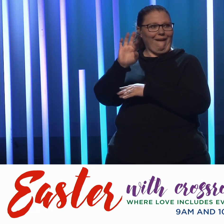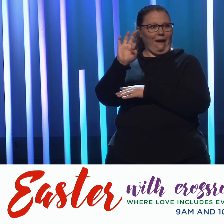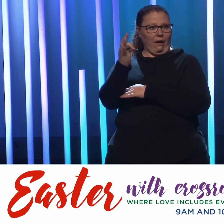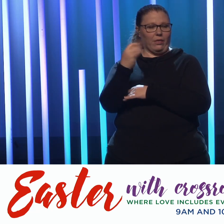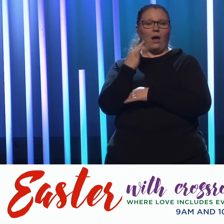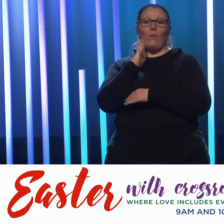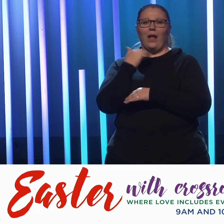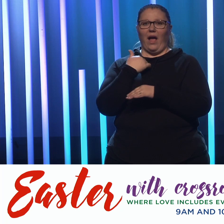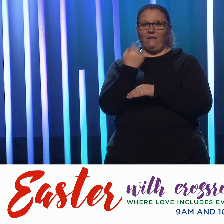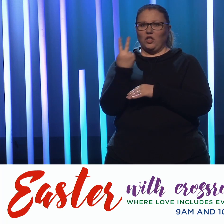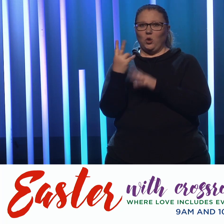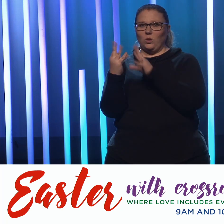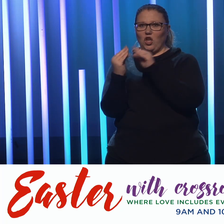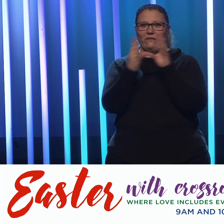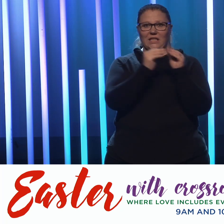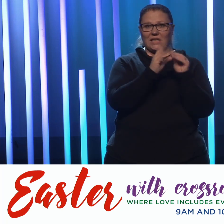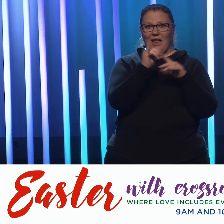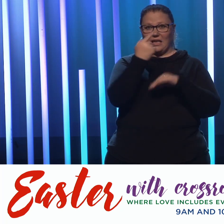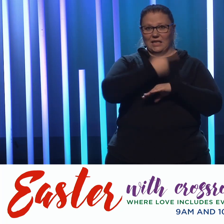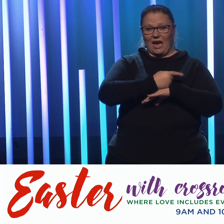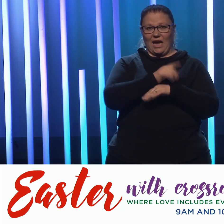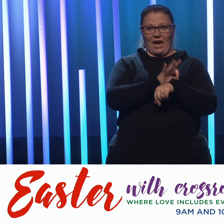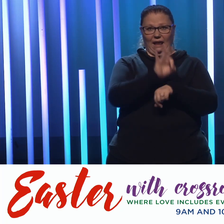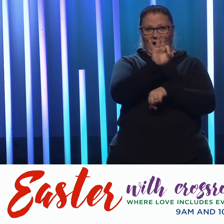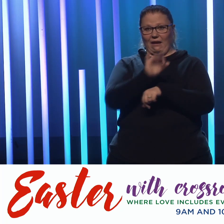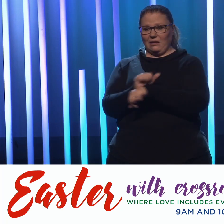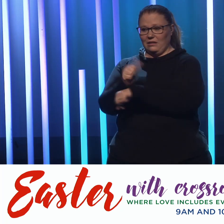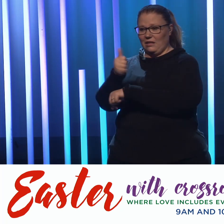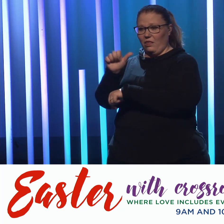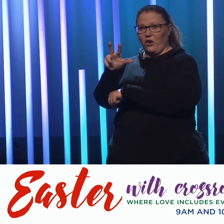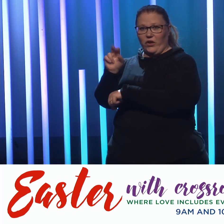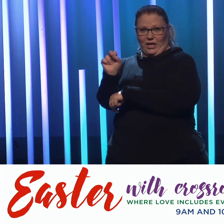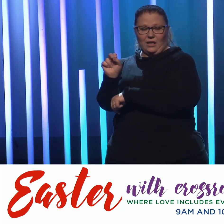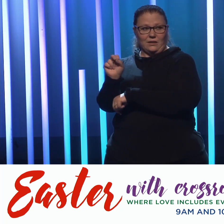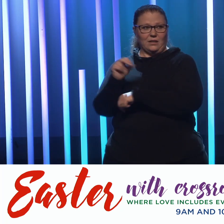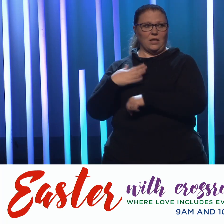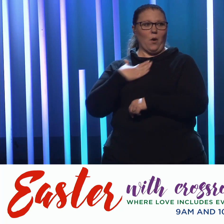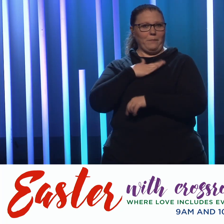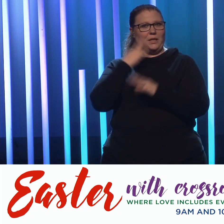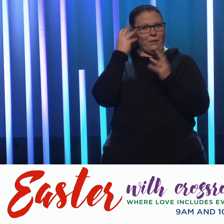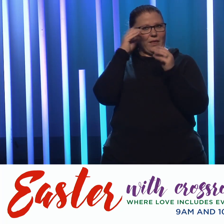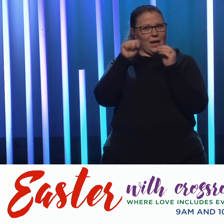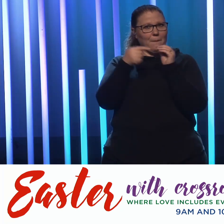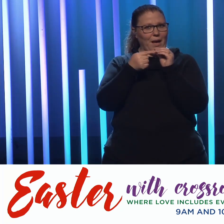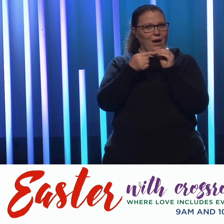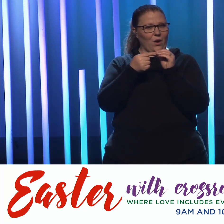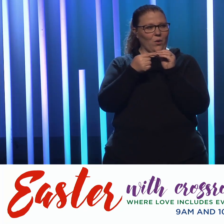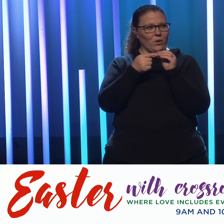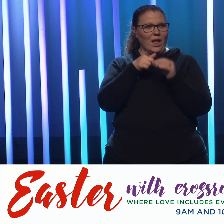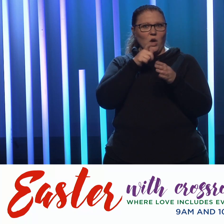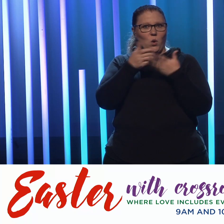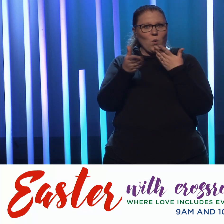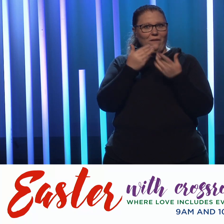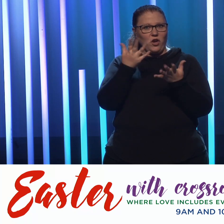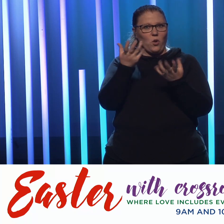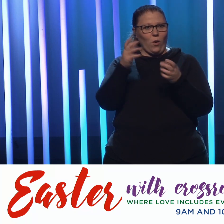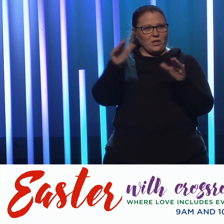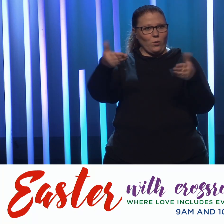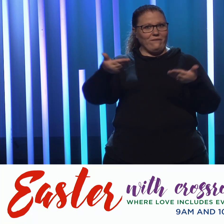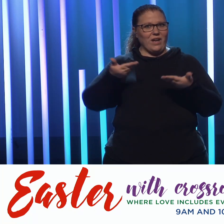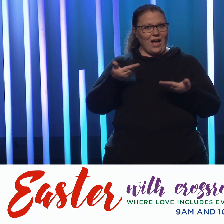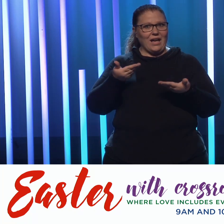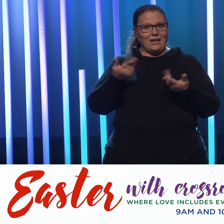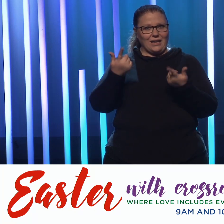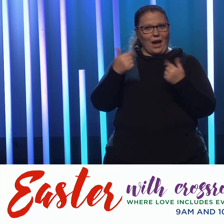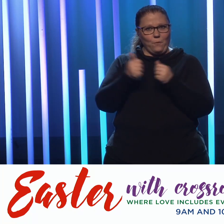2 services that day at 9 o'clock and 10:30. So please be thinking about, whoever you would like to invite